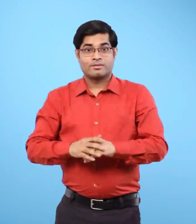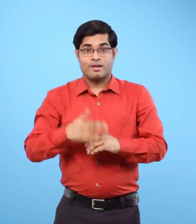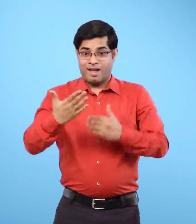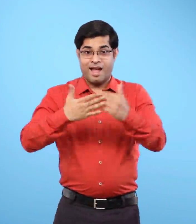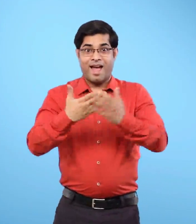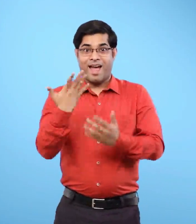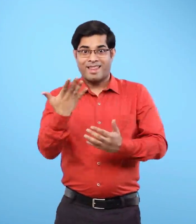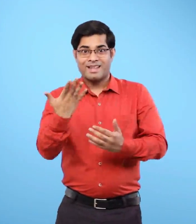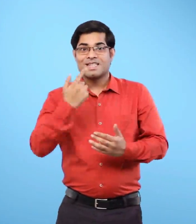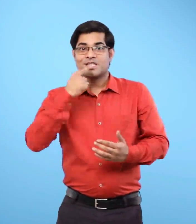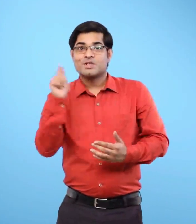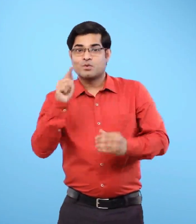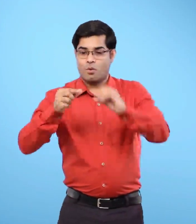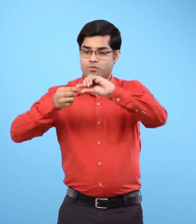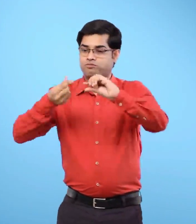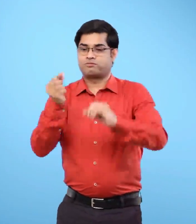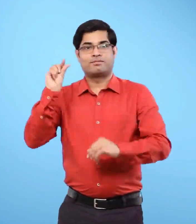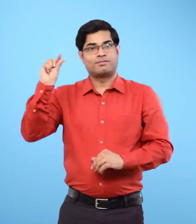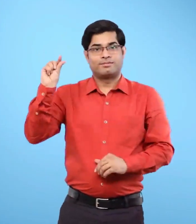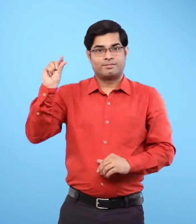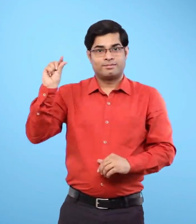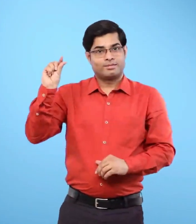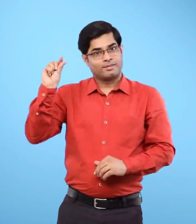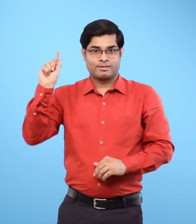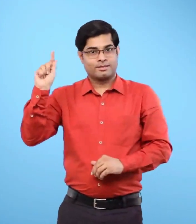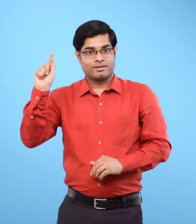With chalk and duster in her hands.